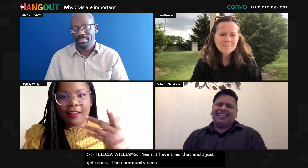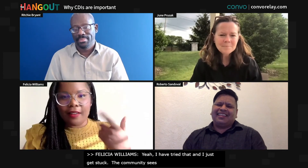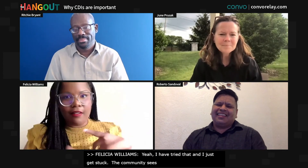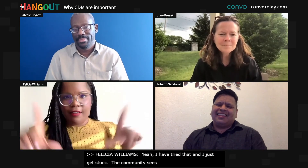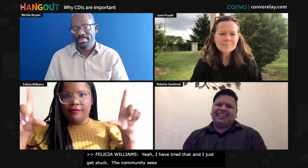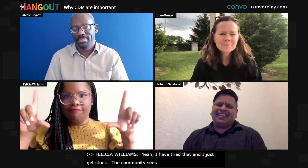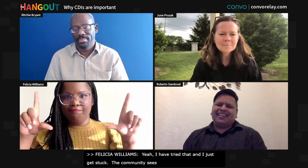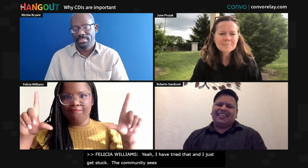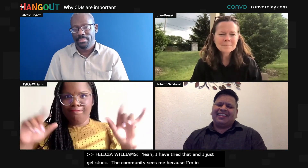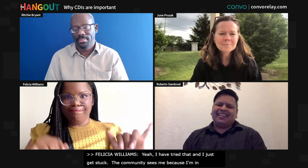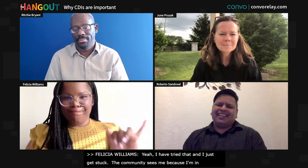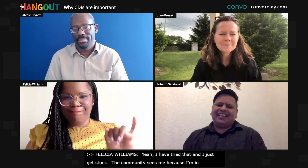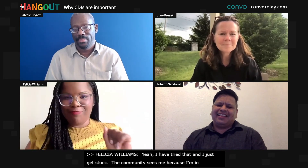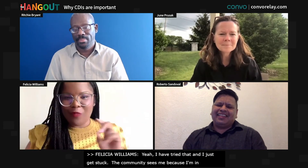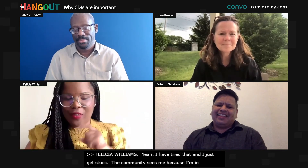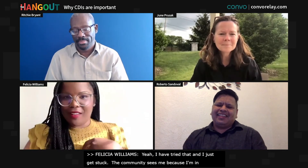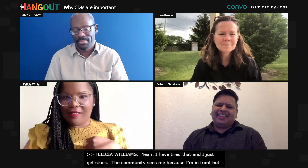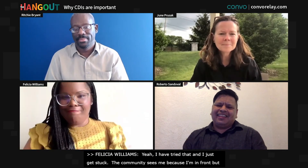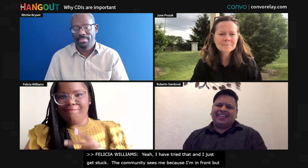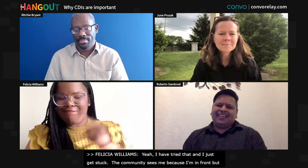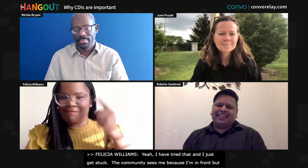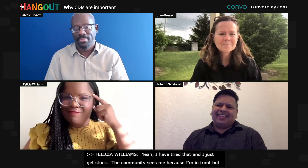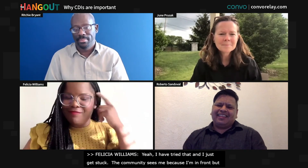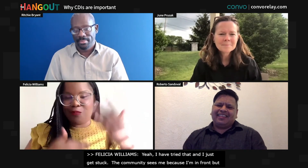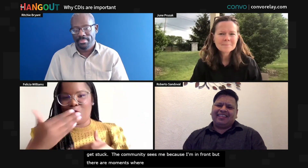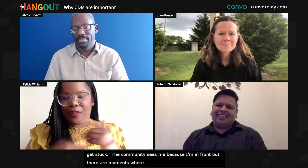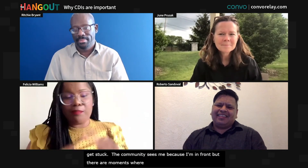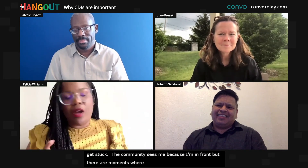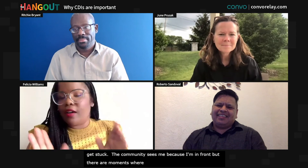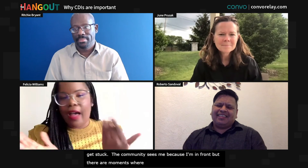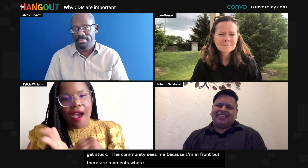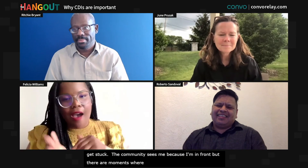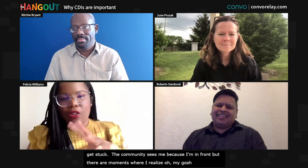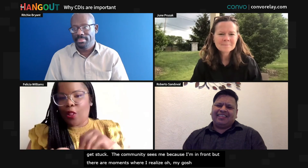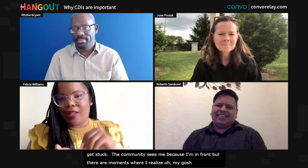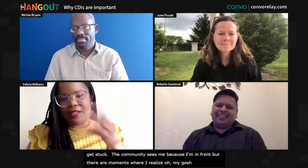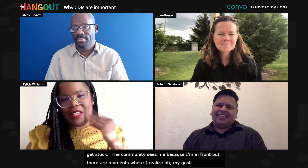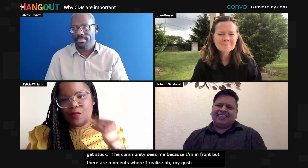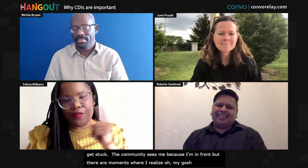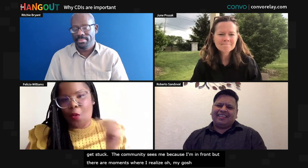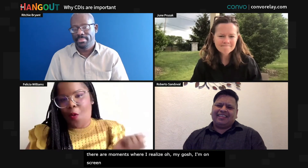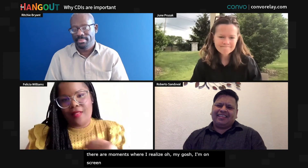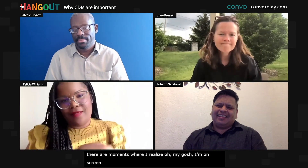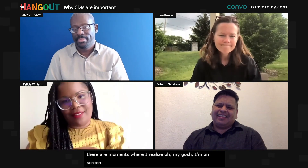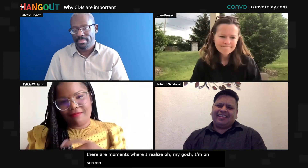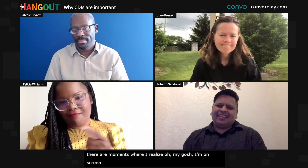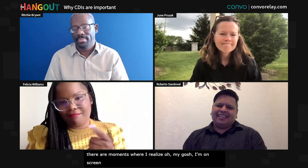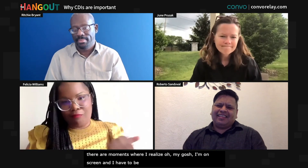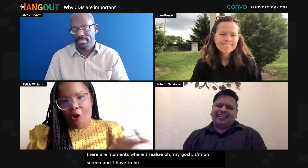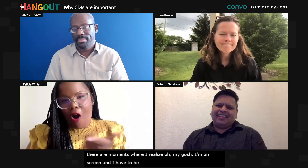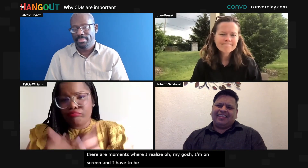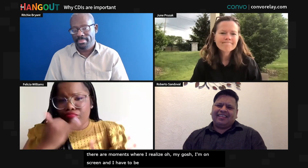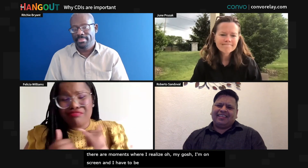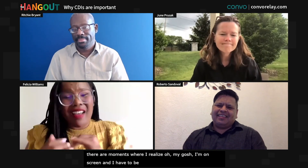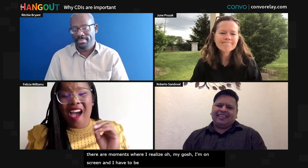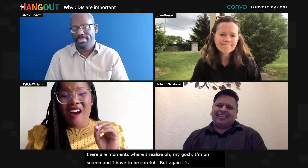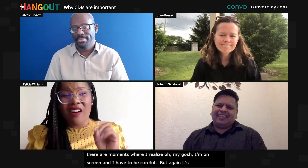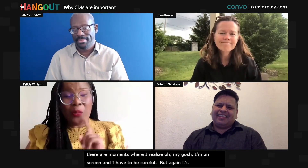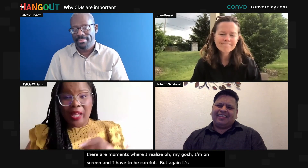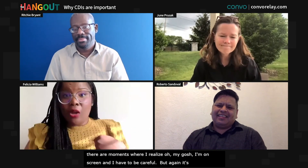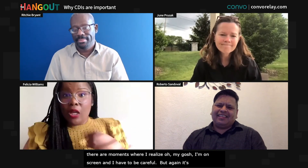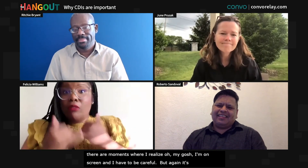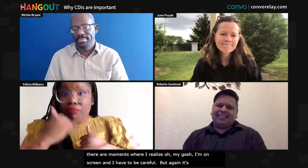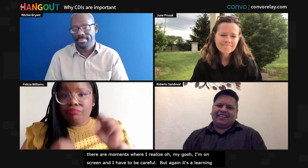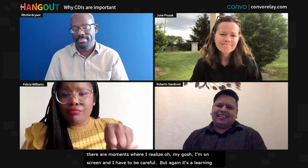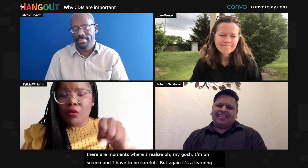really there are moments where I just realize, oh gosh, I'm on screen and I have to be careful. But again, it's a learning experience for all of us.